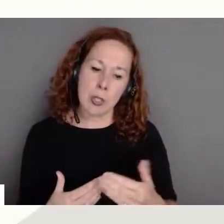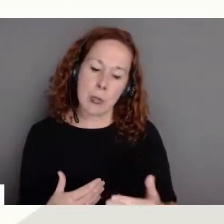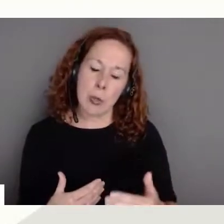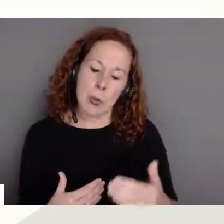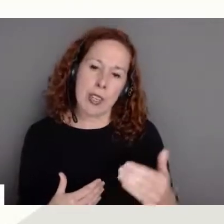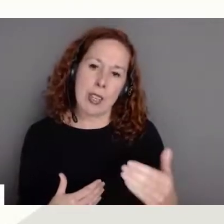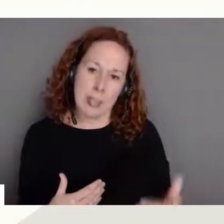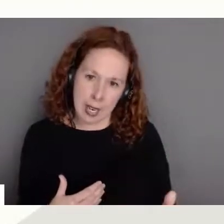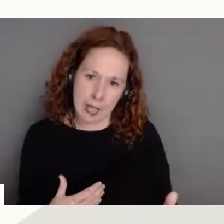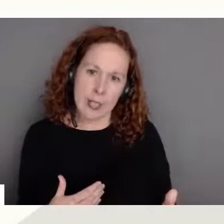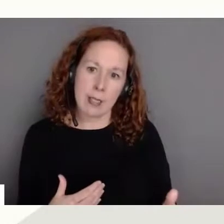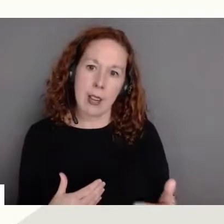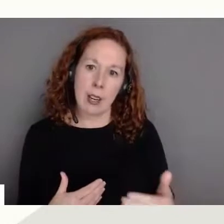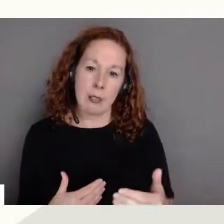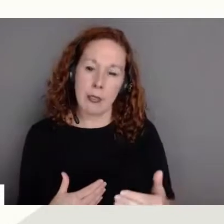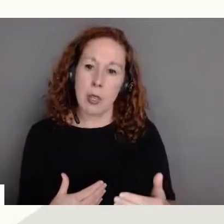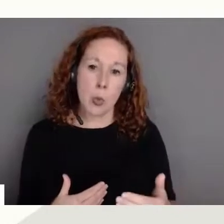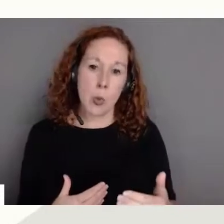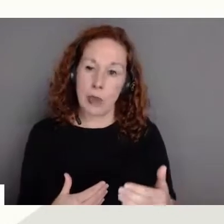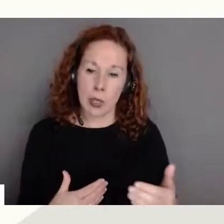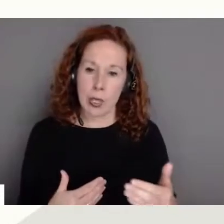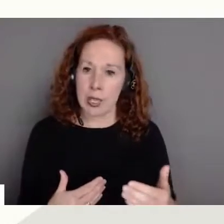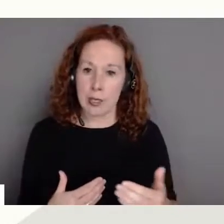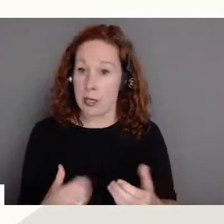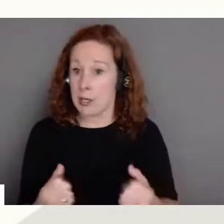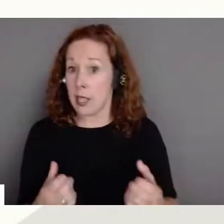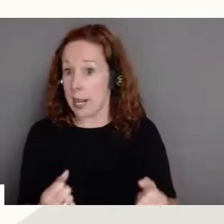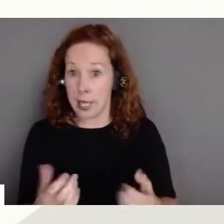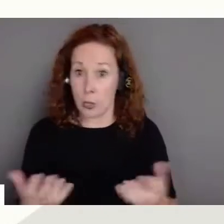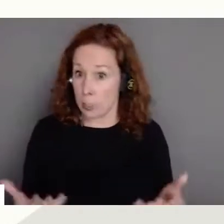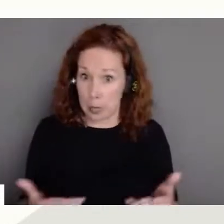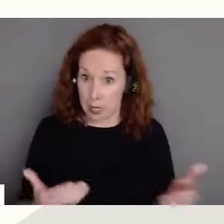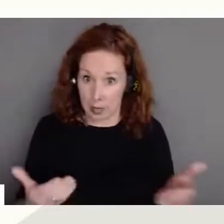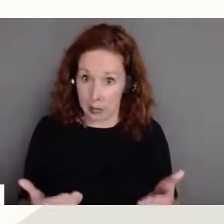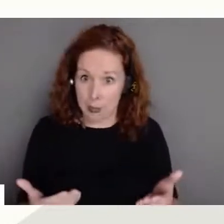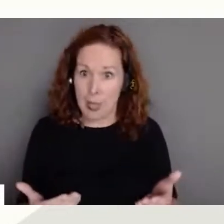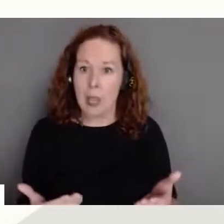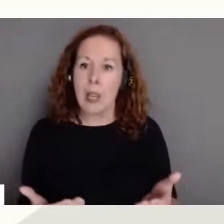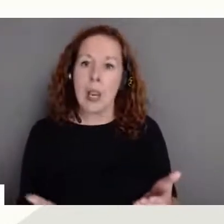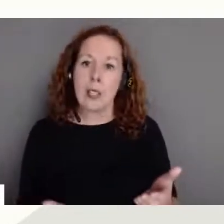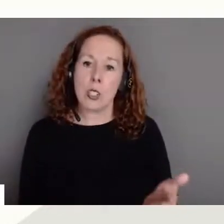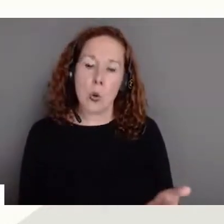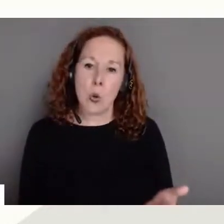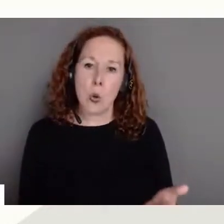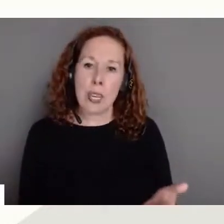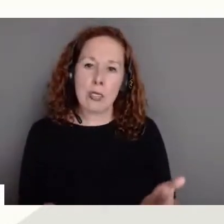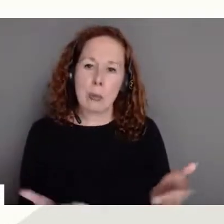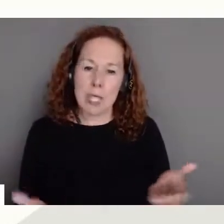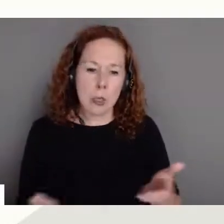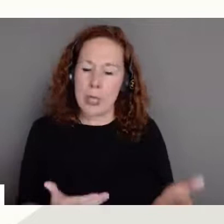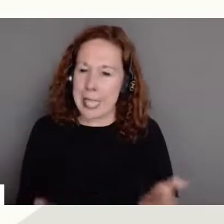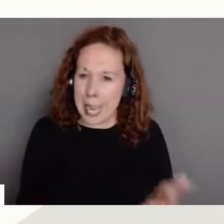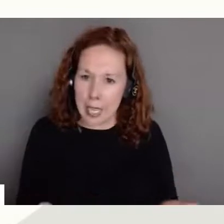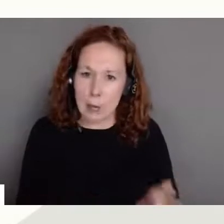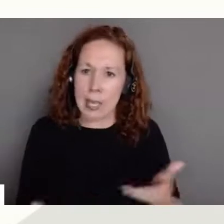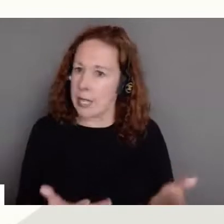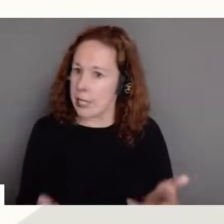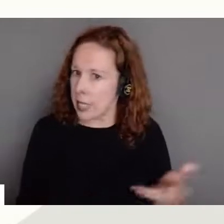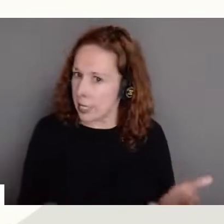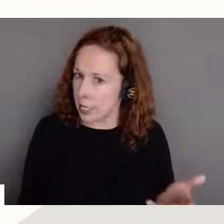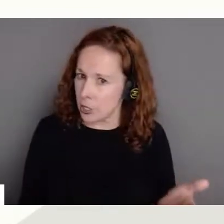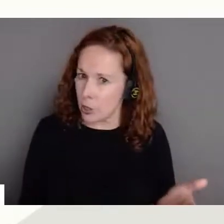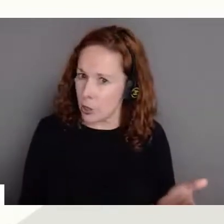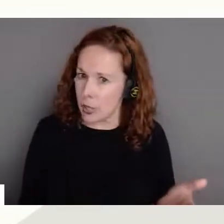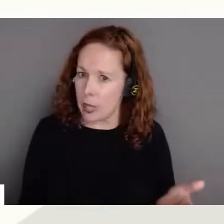have to interpret with the intent of whoever is signing or speaking. Mhm. So if somebody's really animated